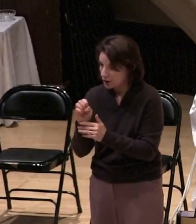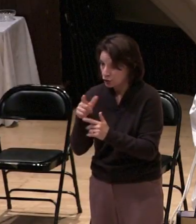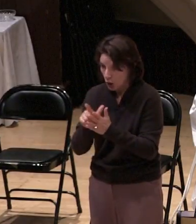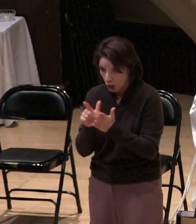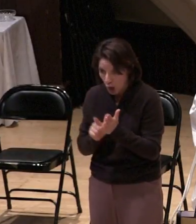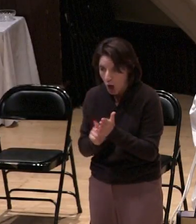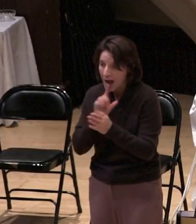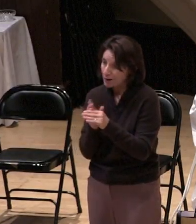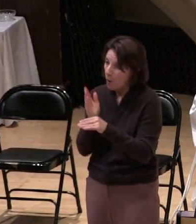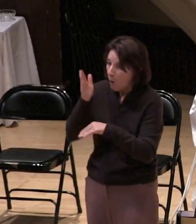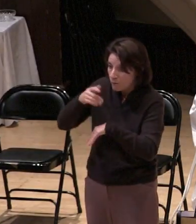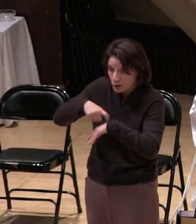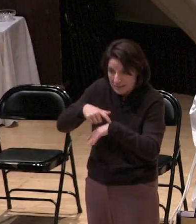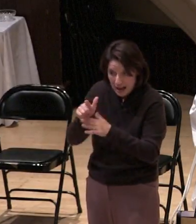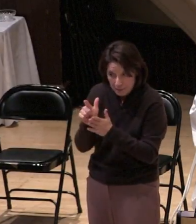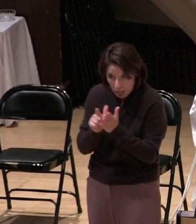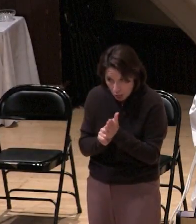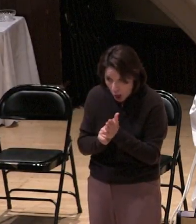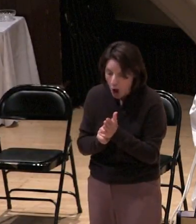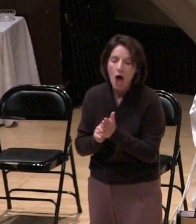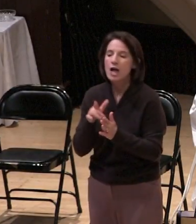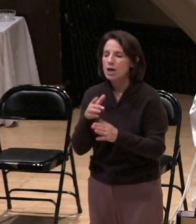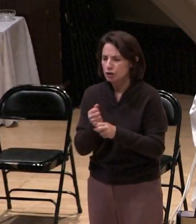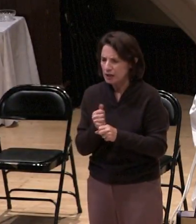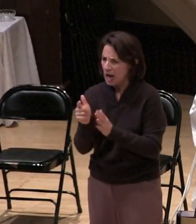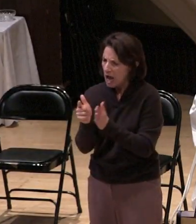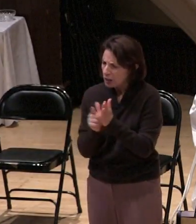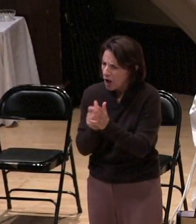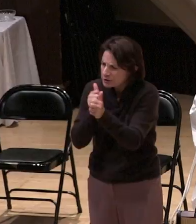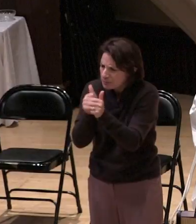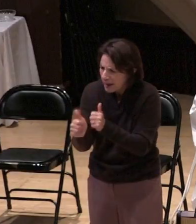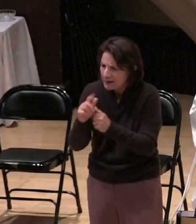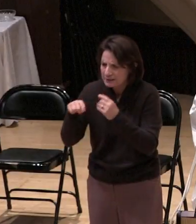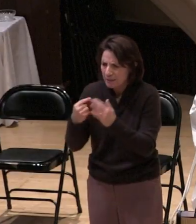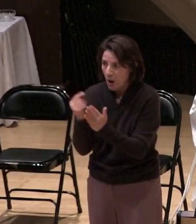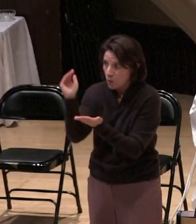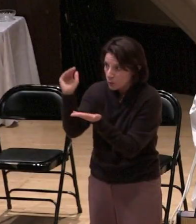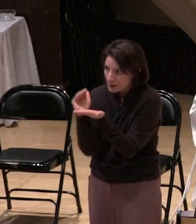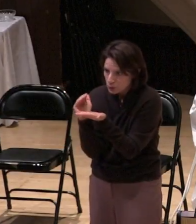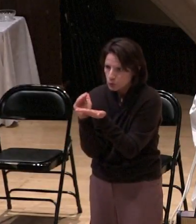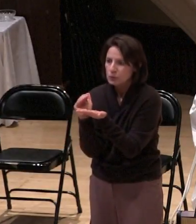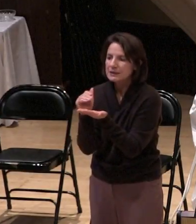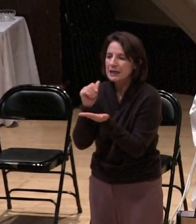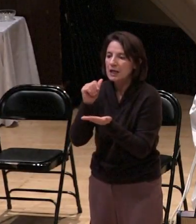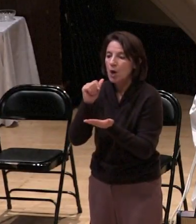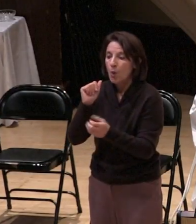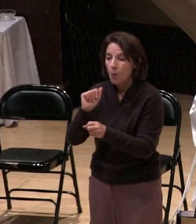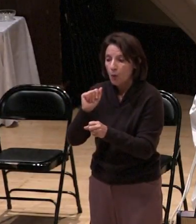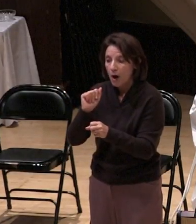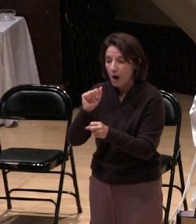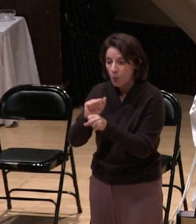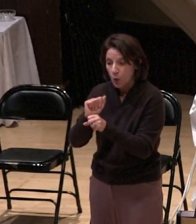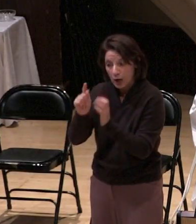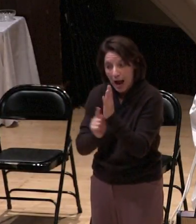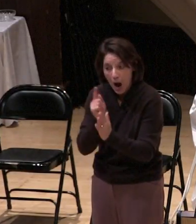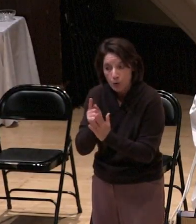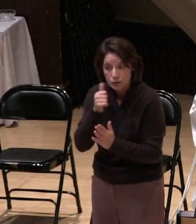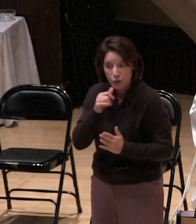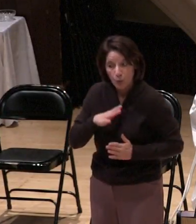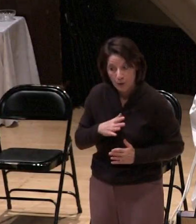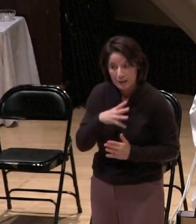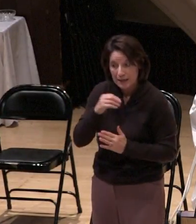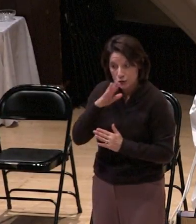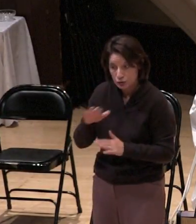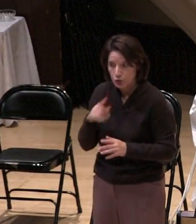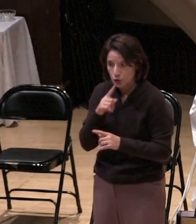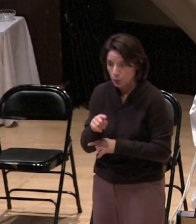through legislation reducing children and women's working hours to 57 hours. Later, it was reduced to